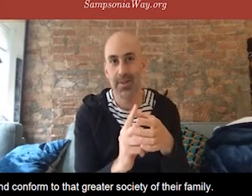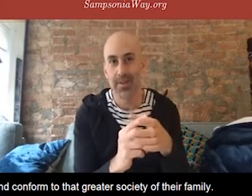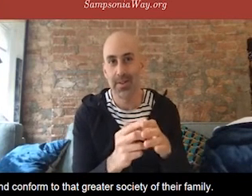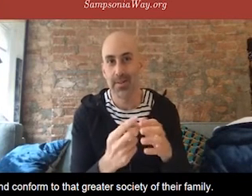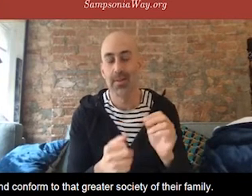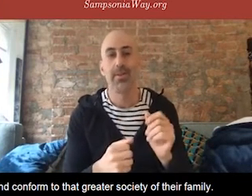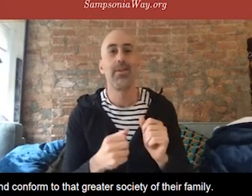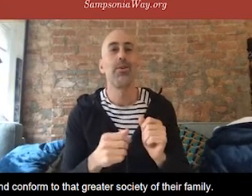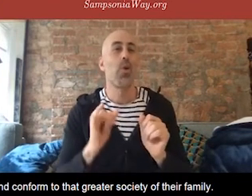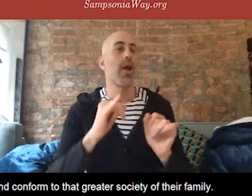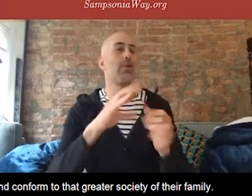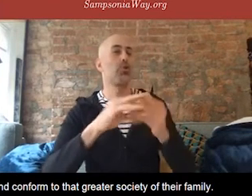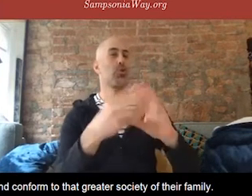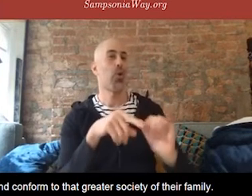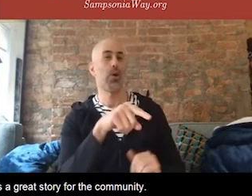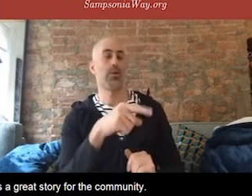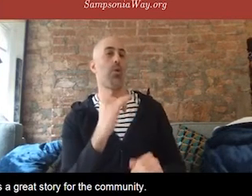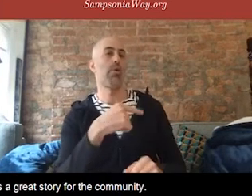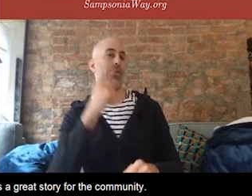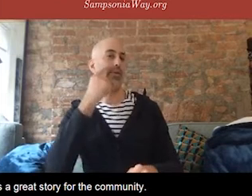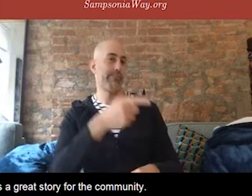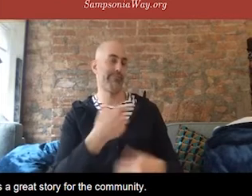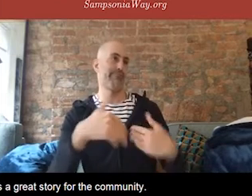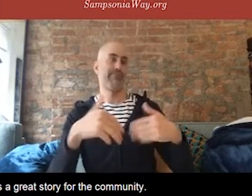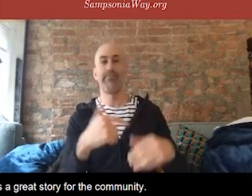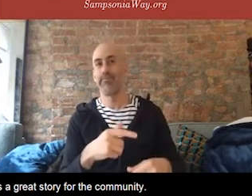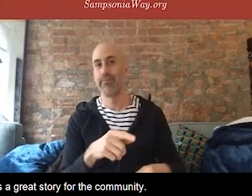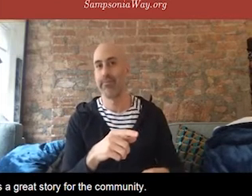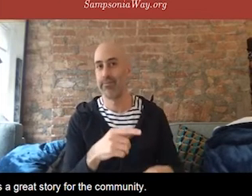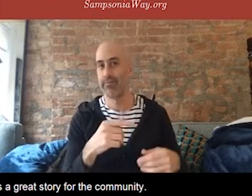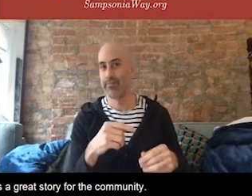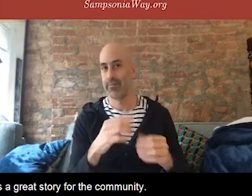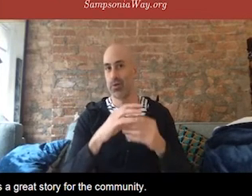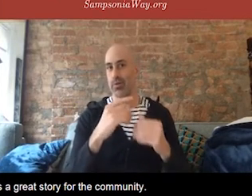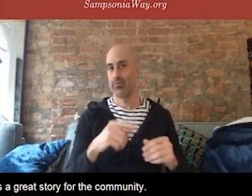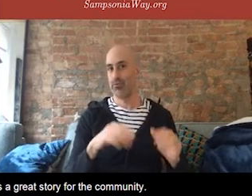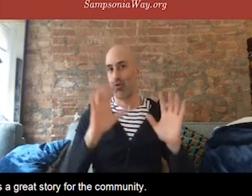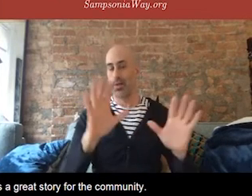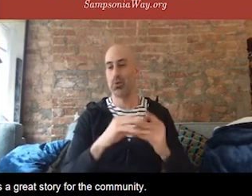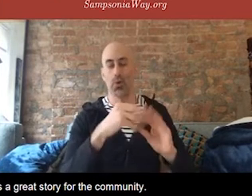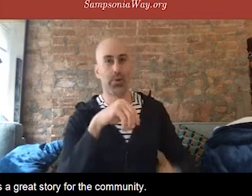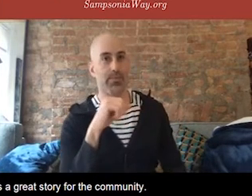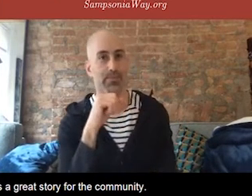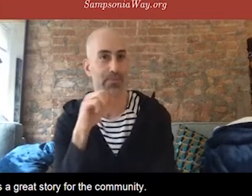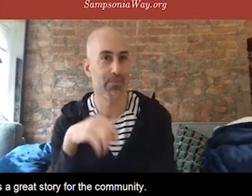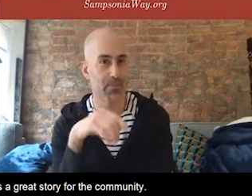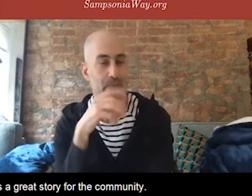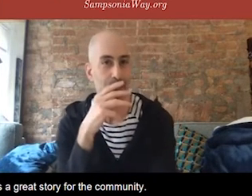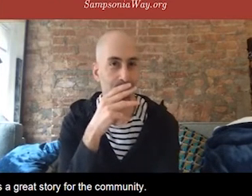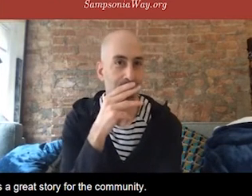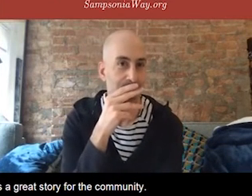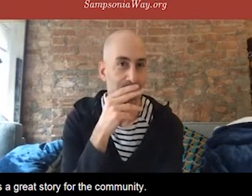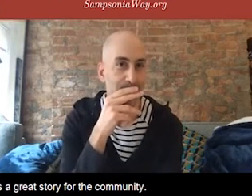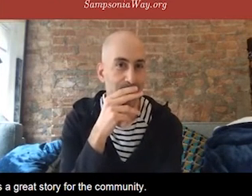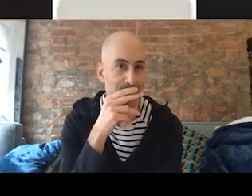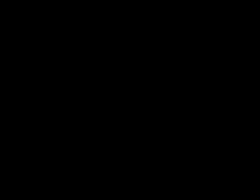to that greater society of their family in that story. That was a story that I always think of. It's a great story